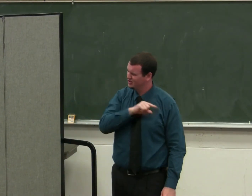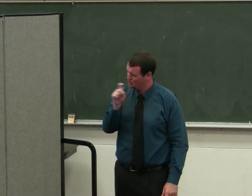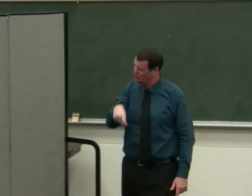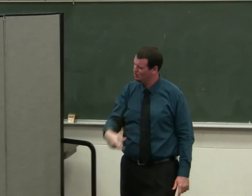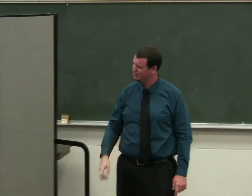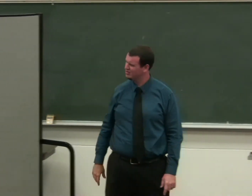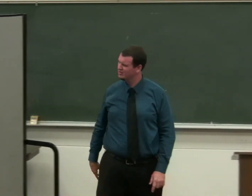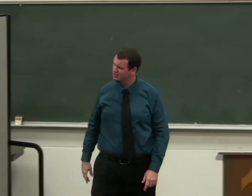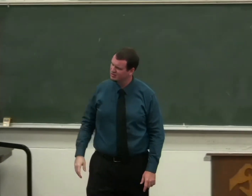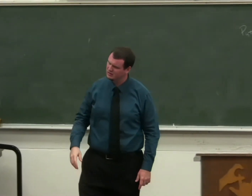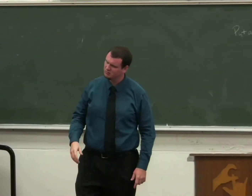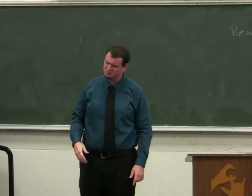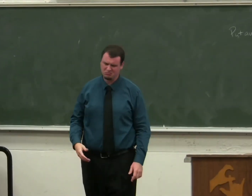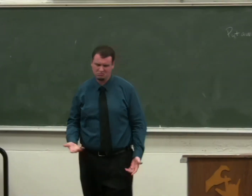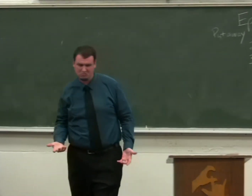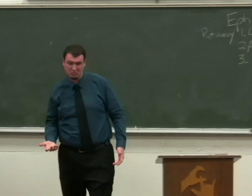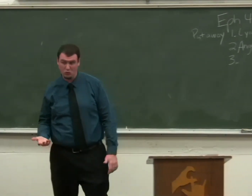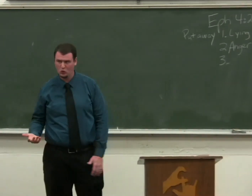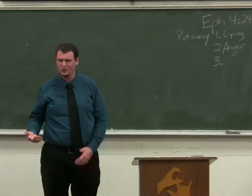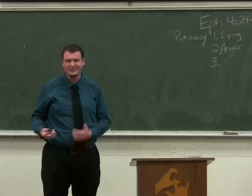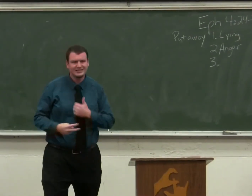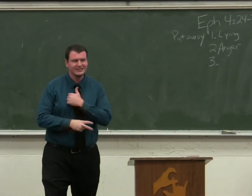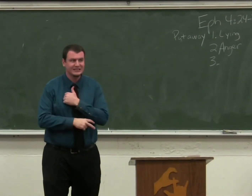saved, you should feel that guilt.